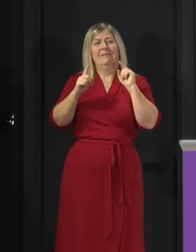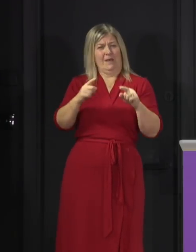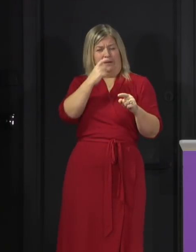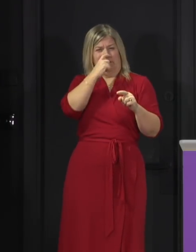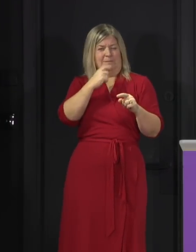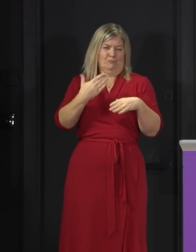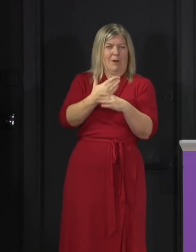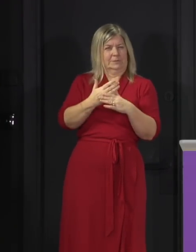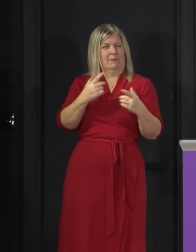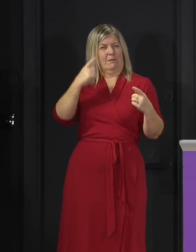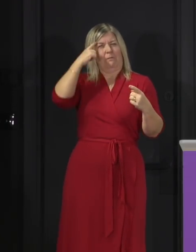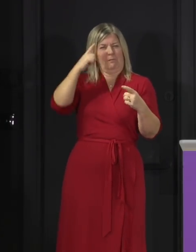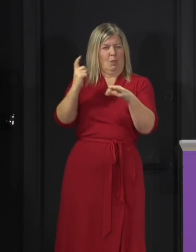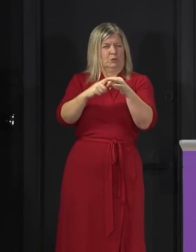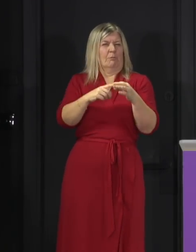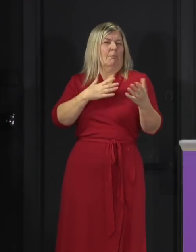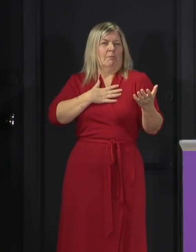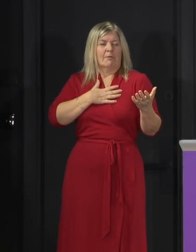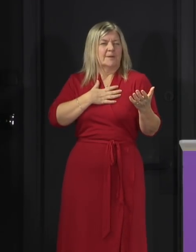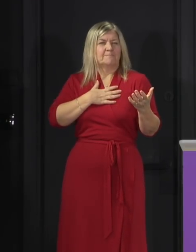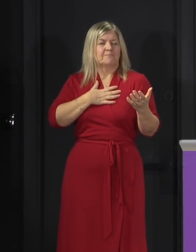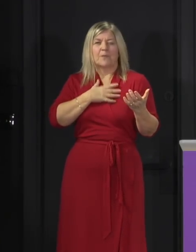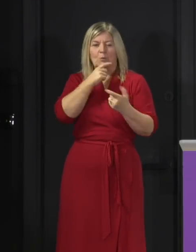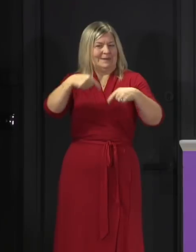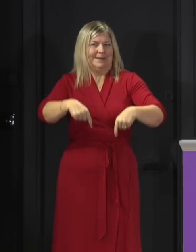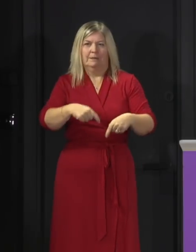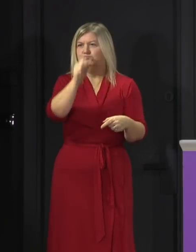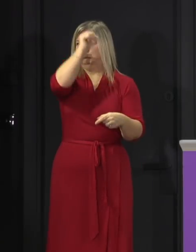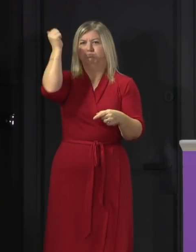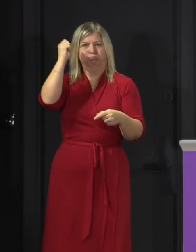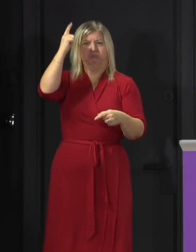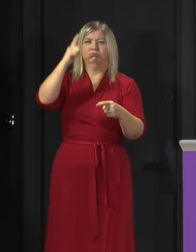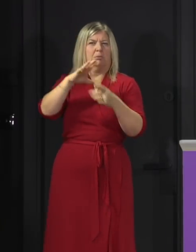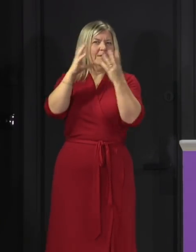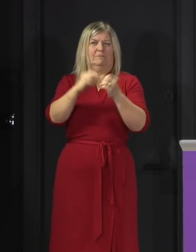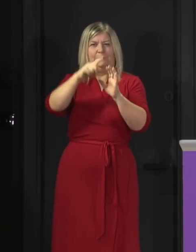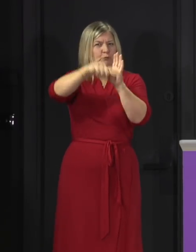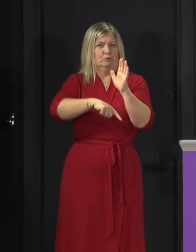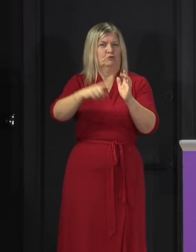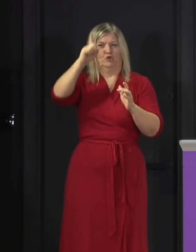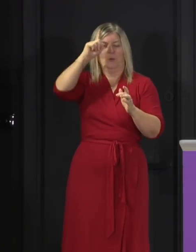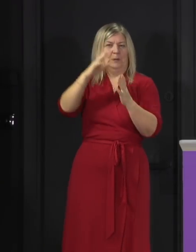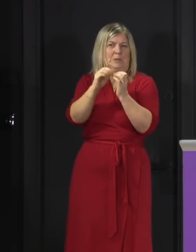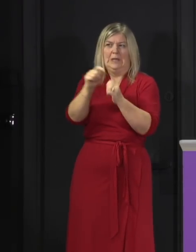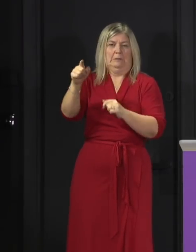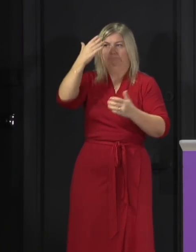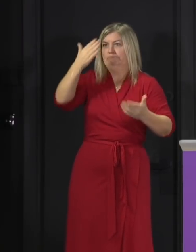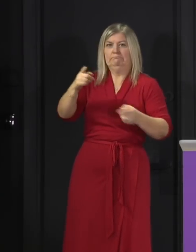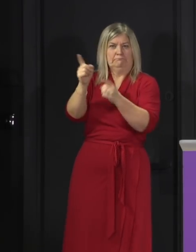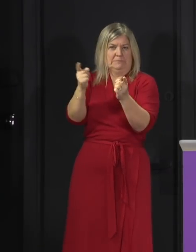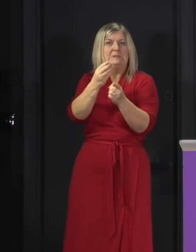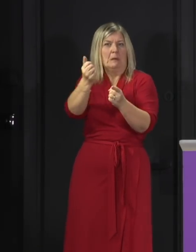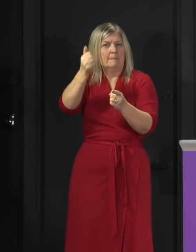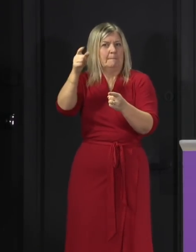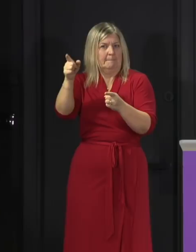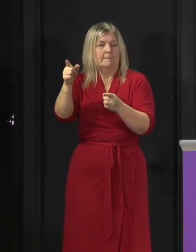don't pretend to stand here as an expert on all of the restrictions that were announced in Germany over the weekend, but as I understand it,